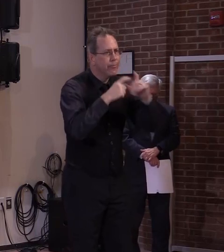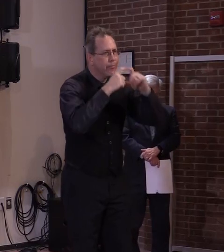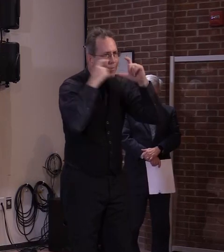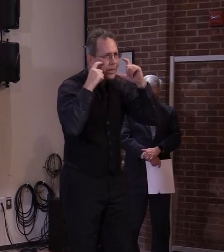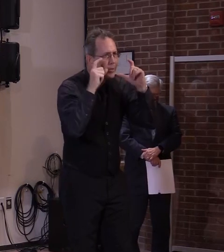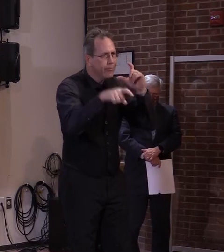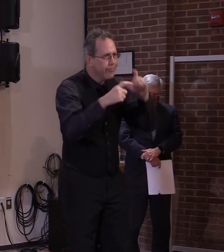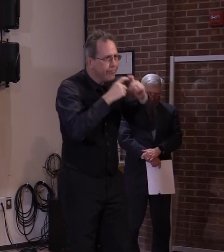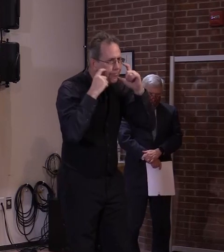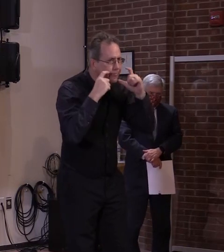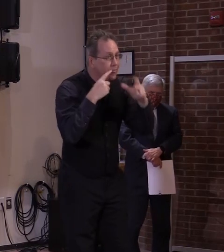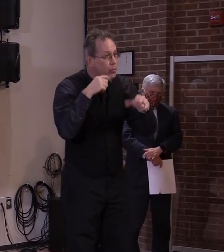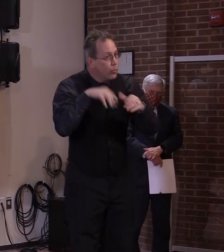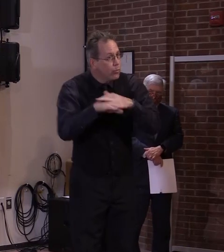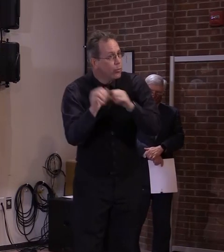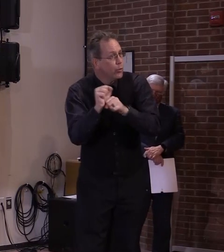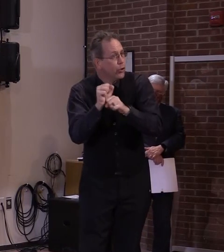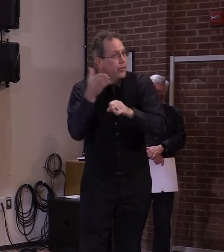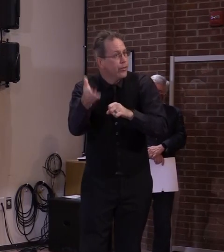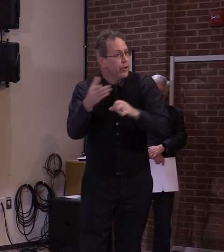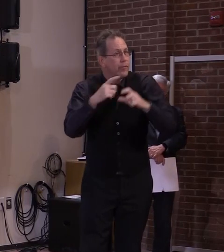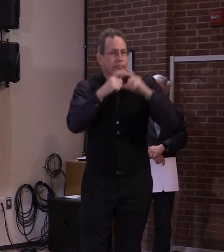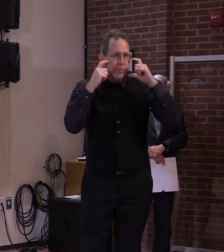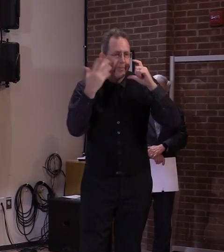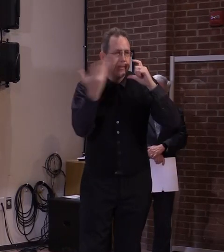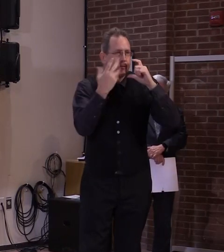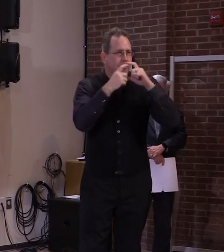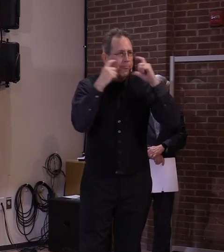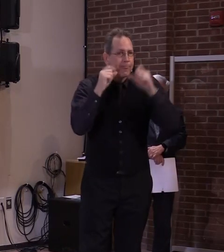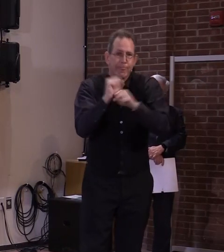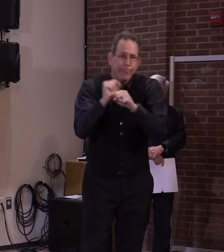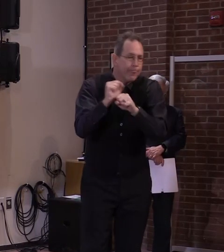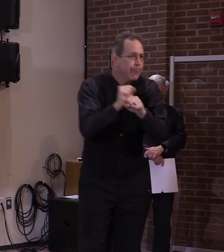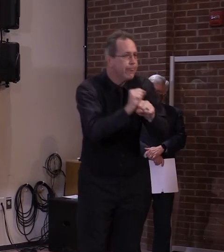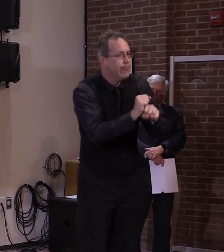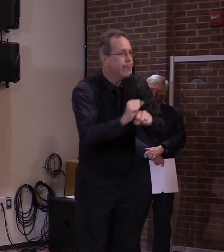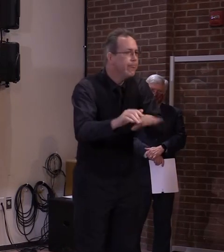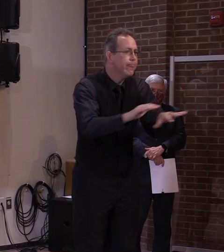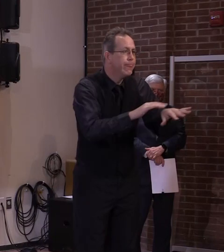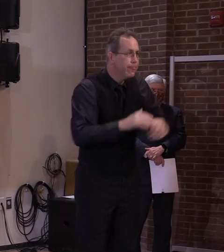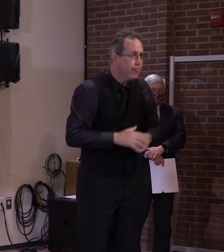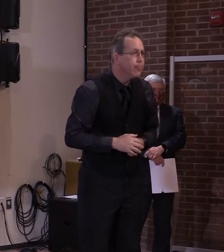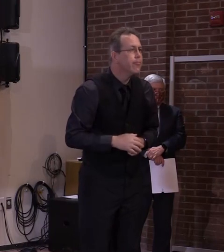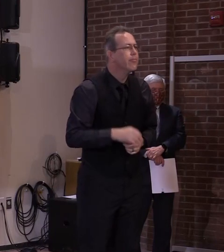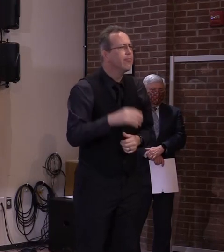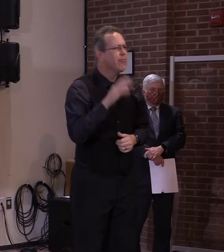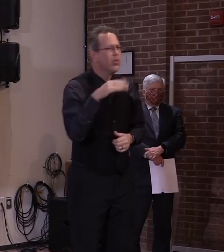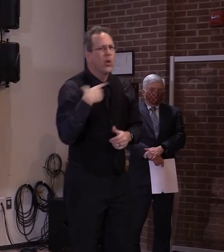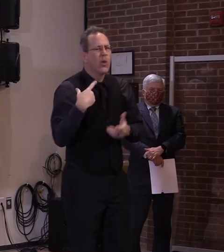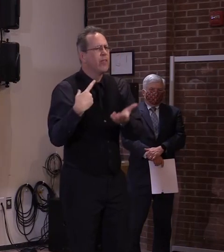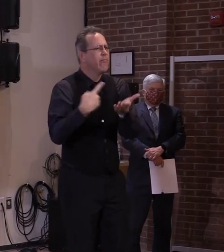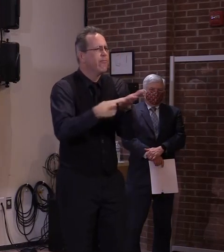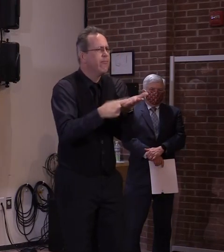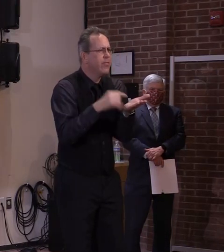I referenced earlier details how the state implemented and currently runs this program.